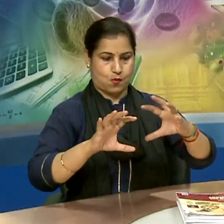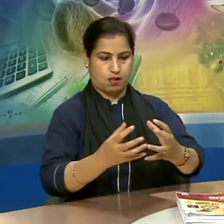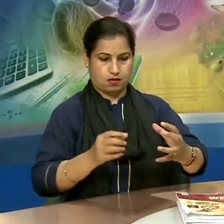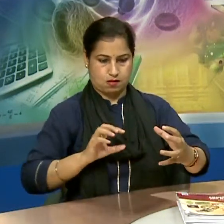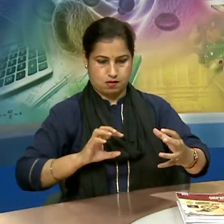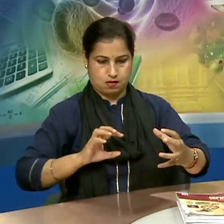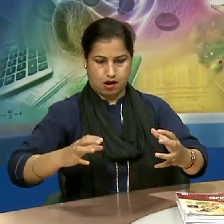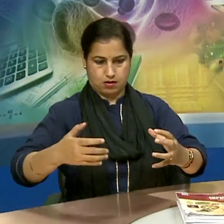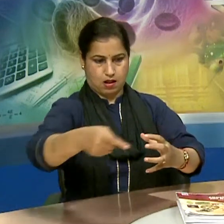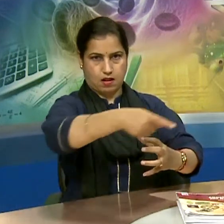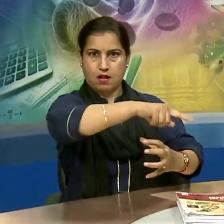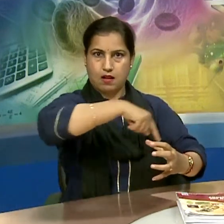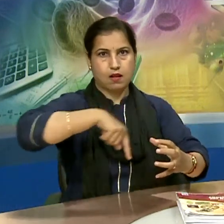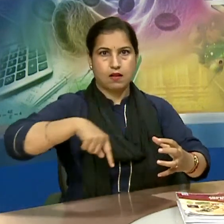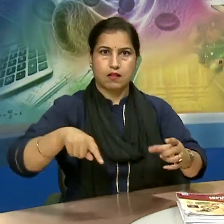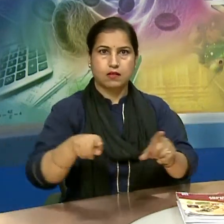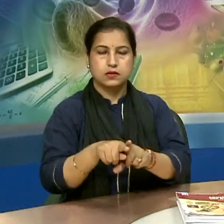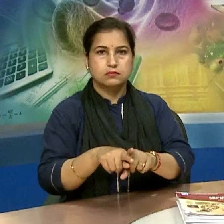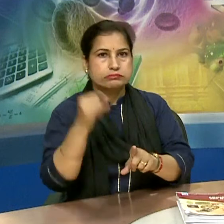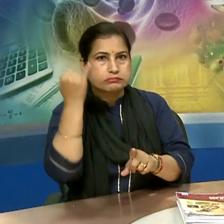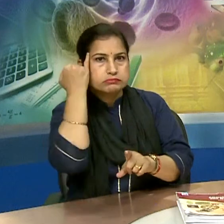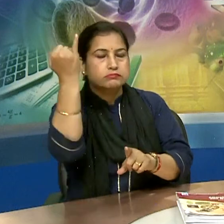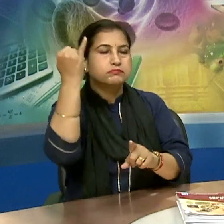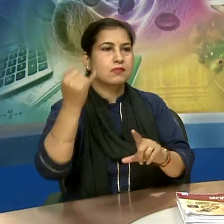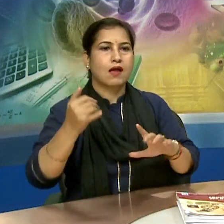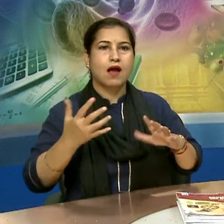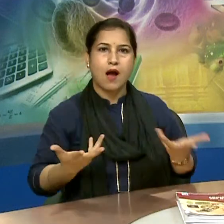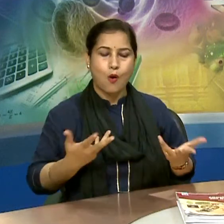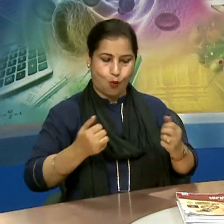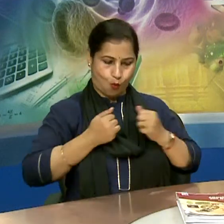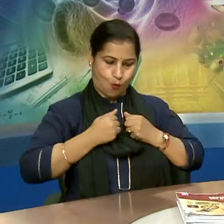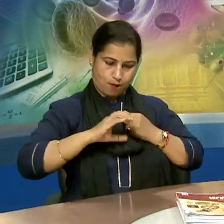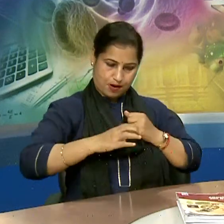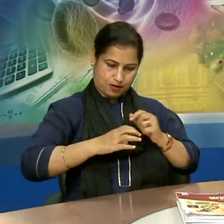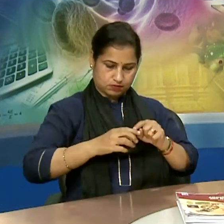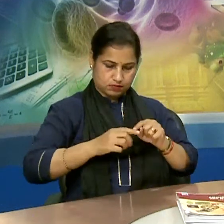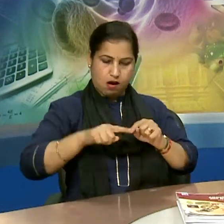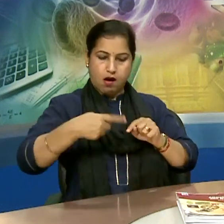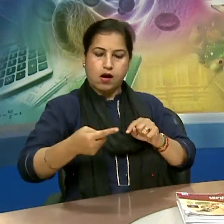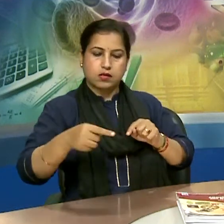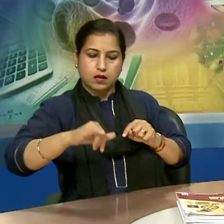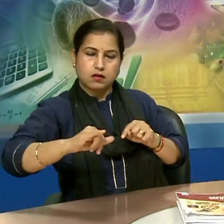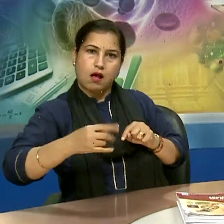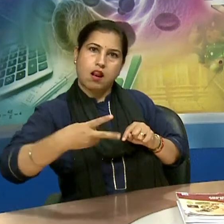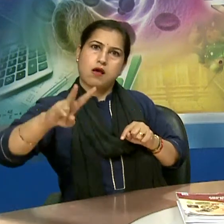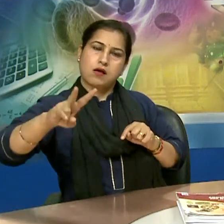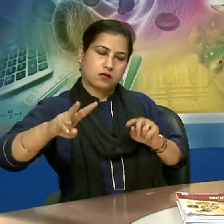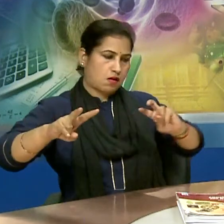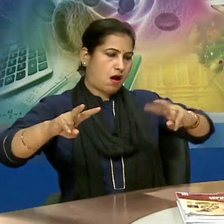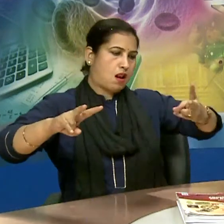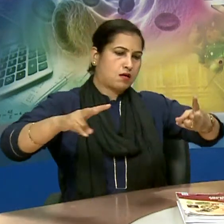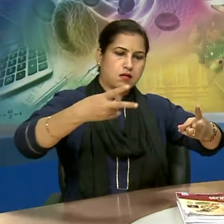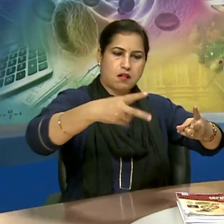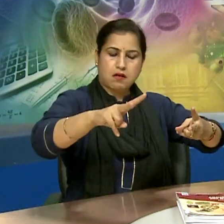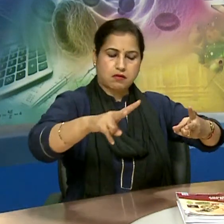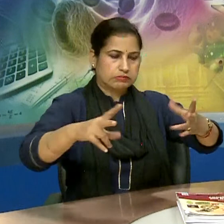Further, since different countries and different